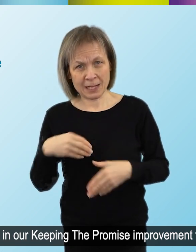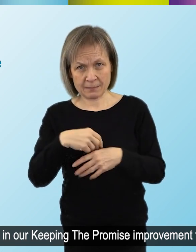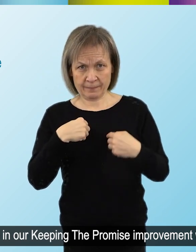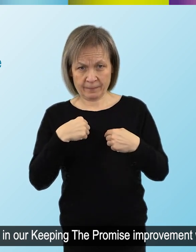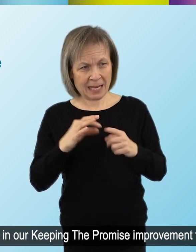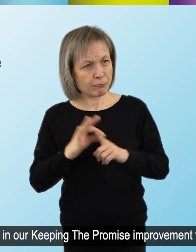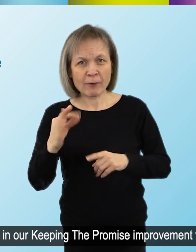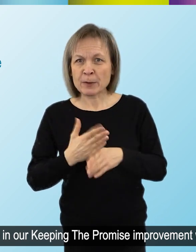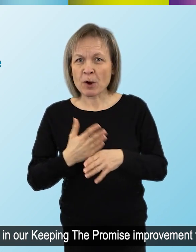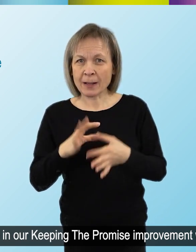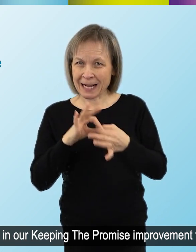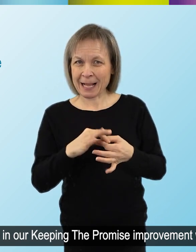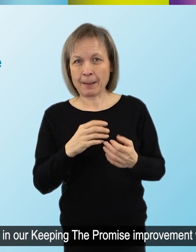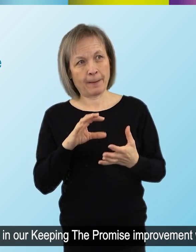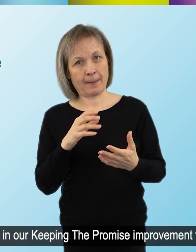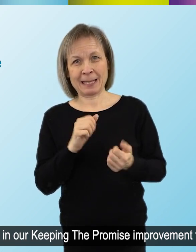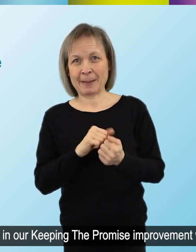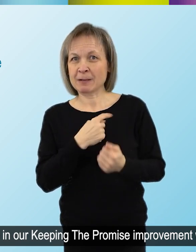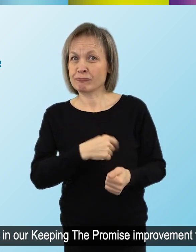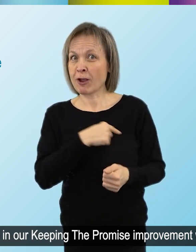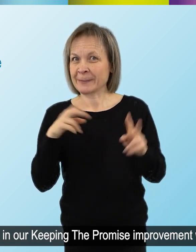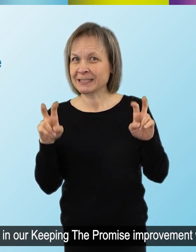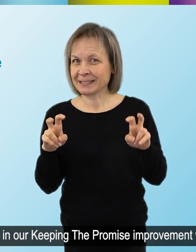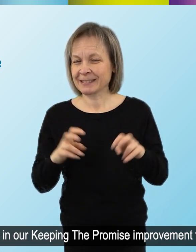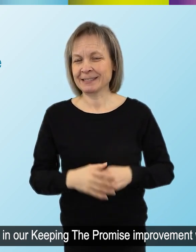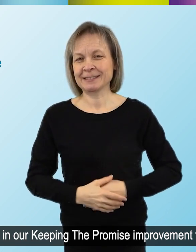They play a key role in our Keeping the Promise improvement work.